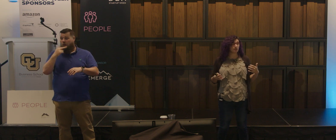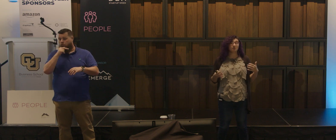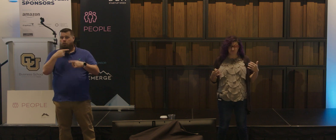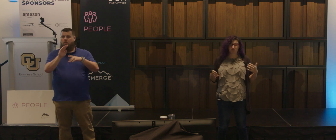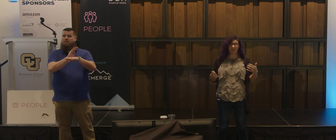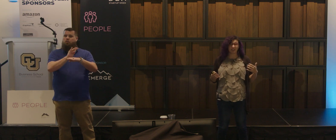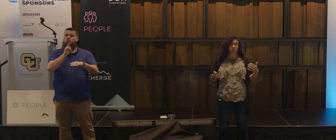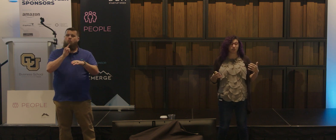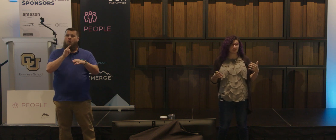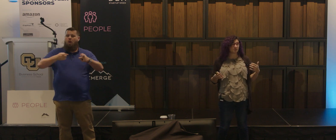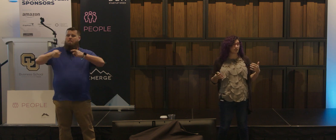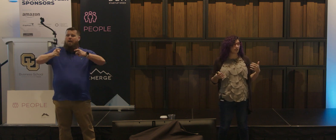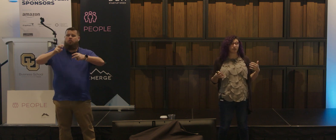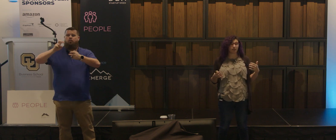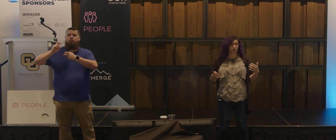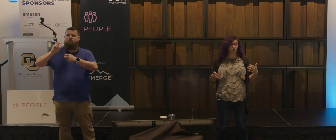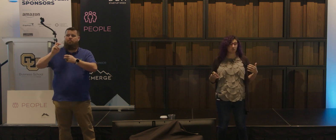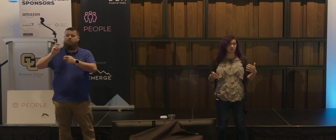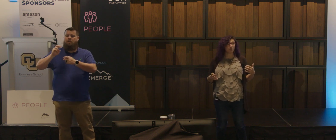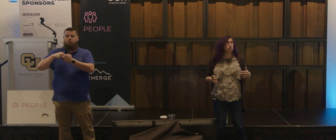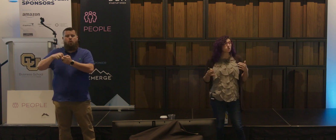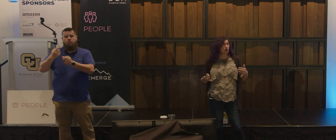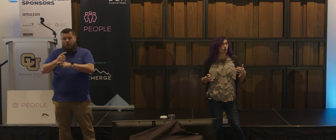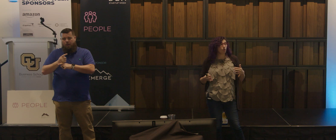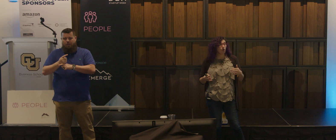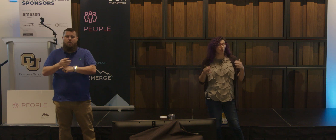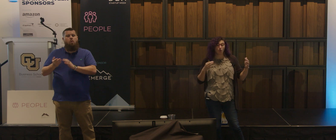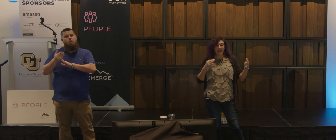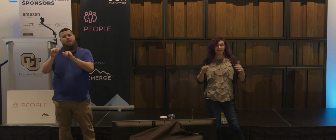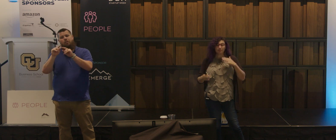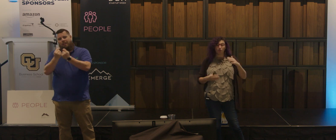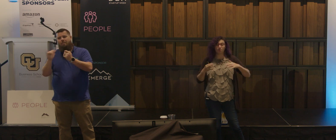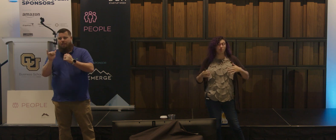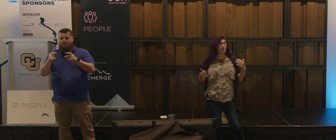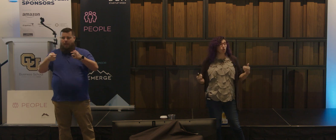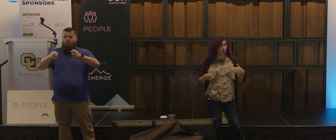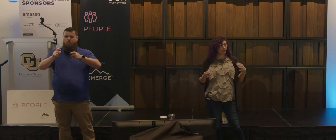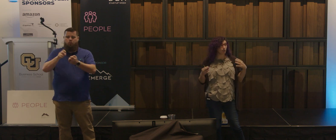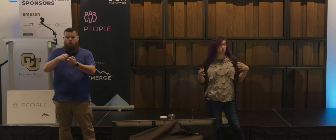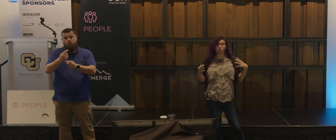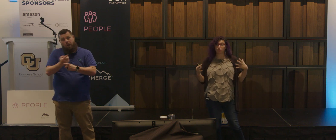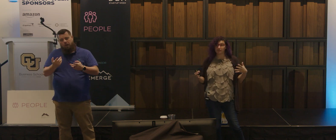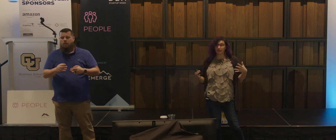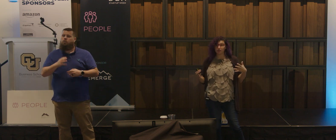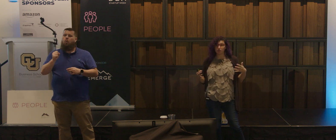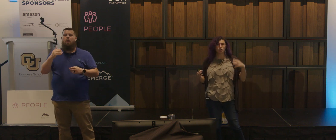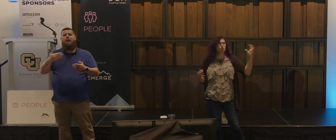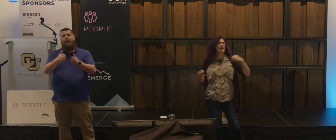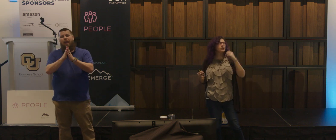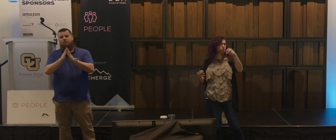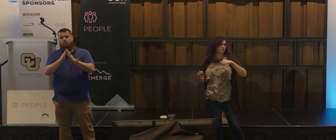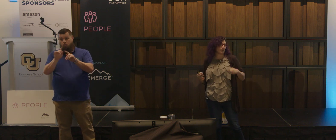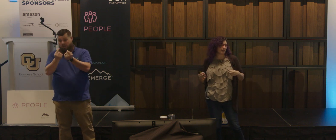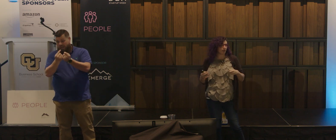squirrels. Running an engineering team is a lot like wrangling squirrels. So having multiple people look at those resumes,